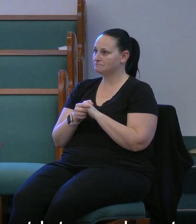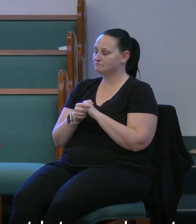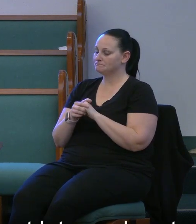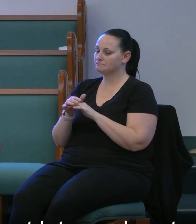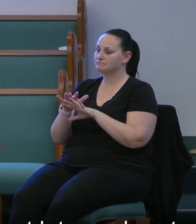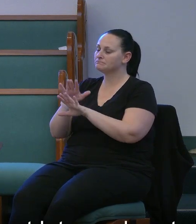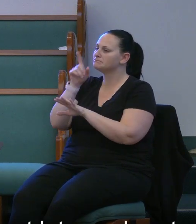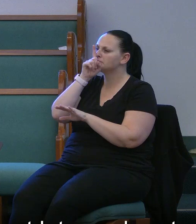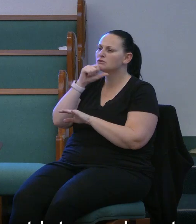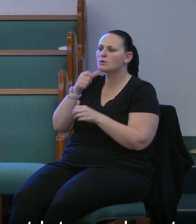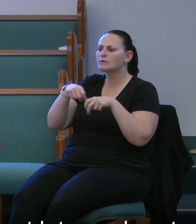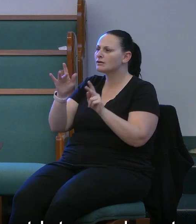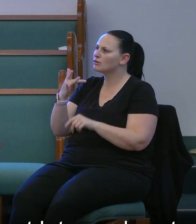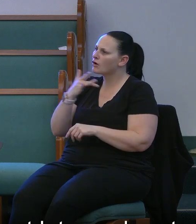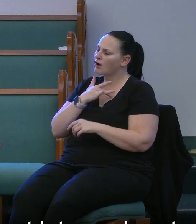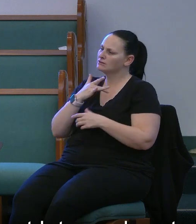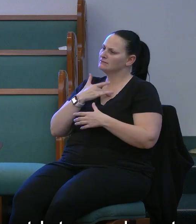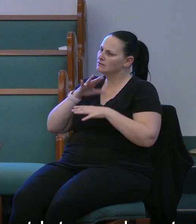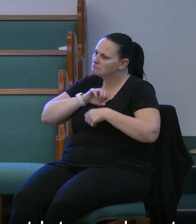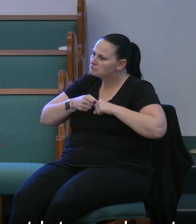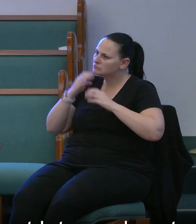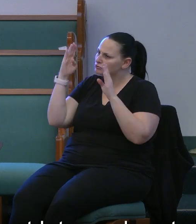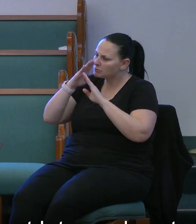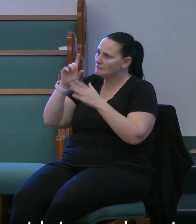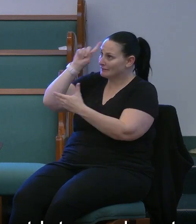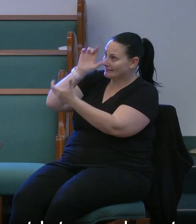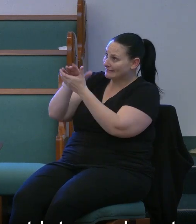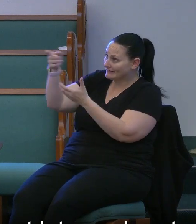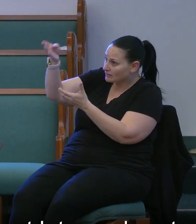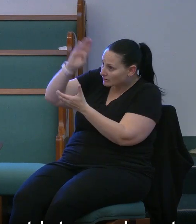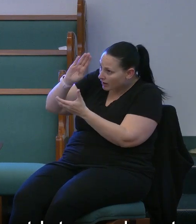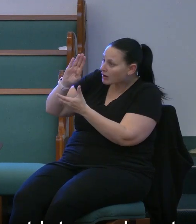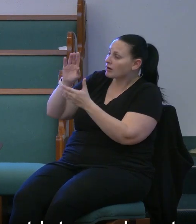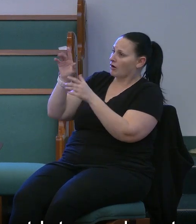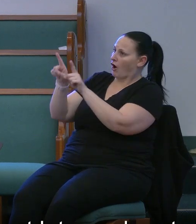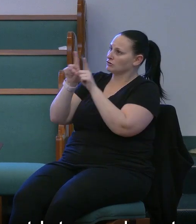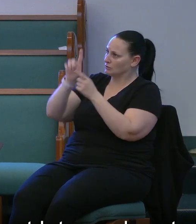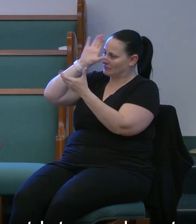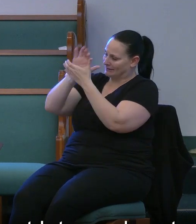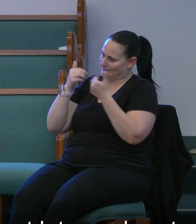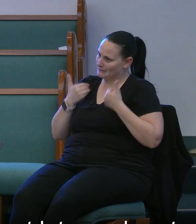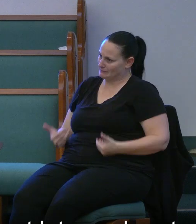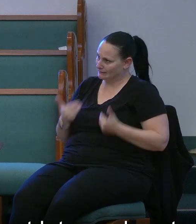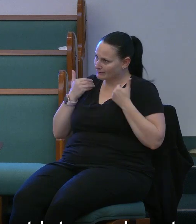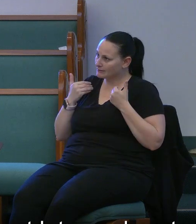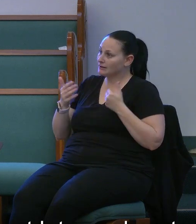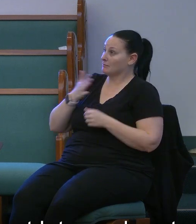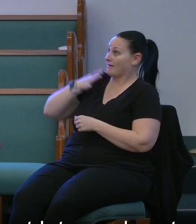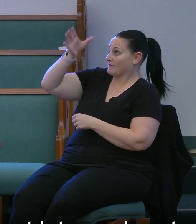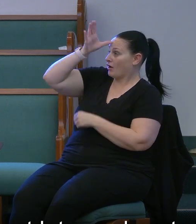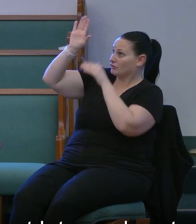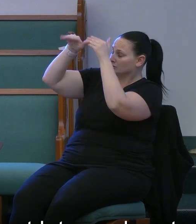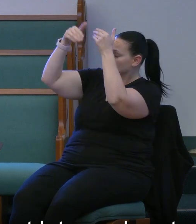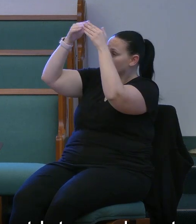Do not let your hearts be troubled. Believe in God, believe also in me. In my Father's house there are